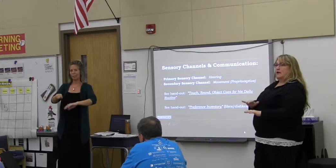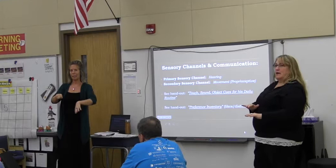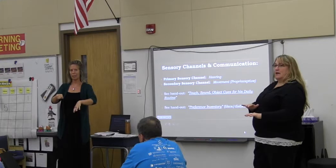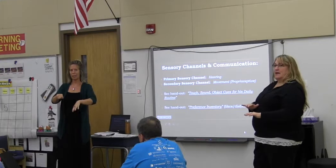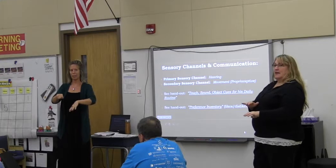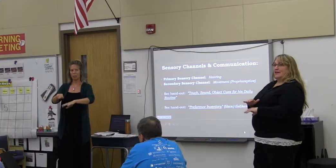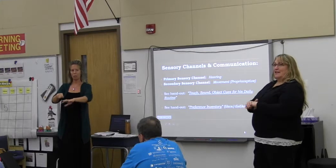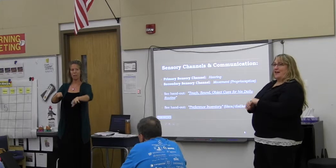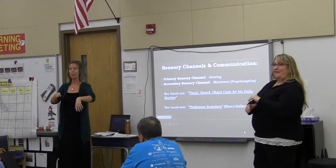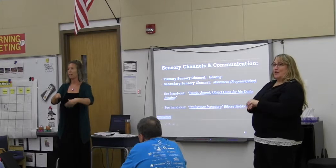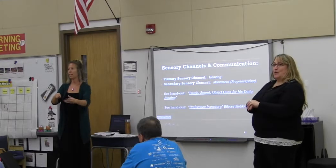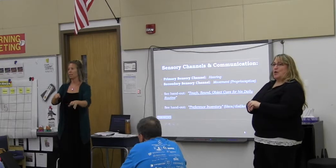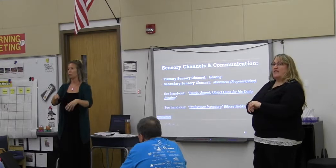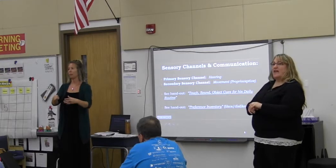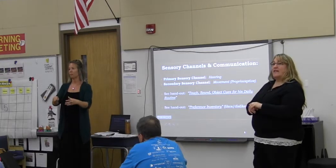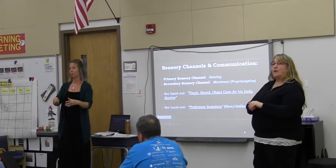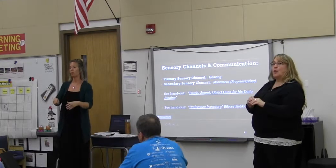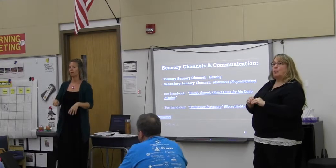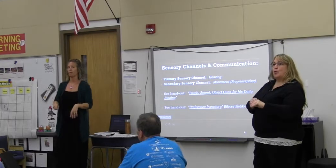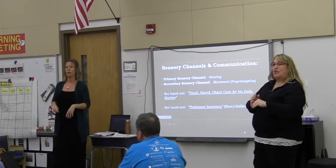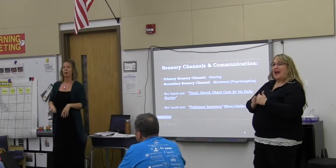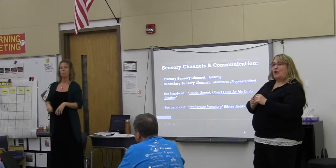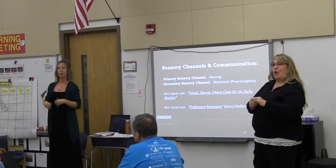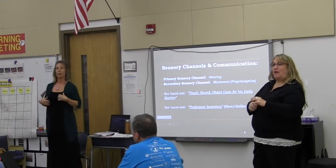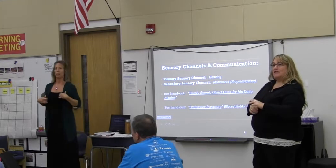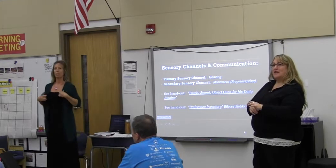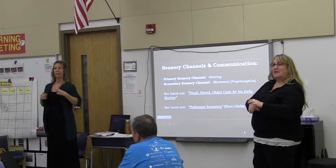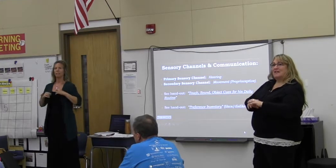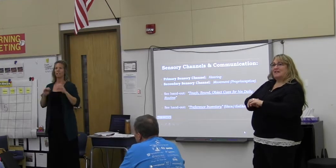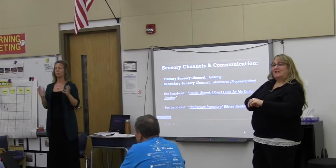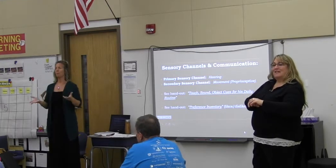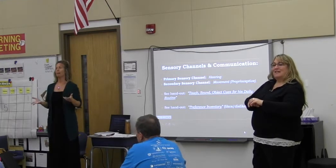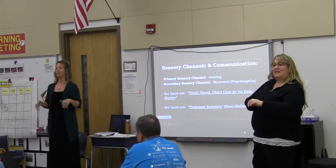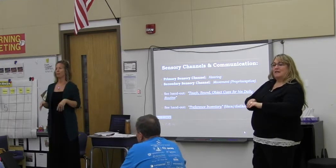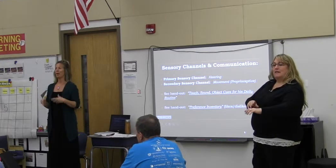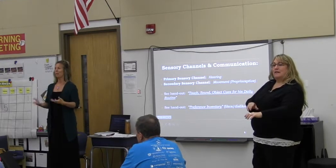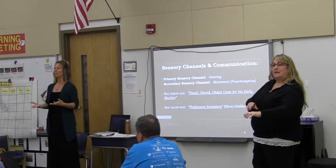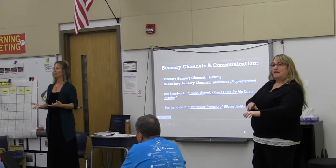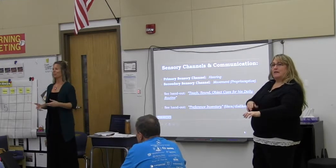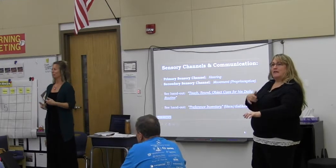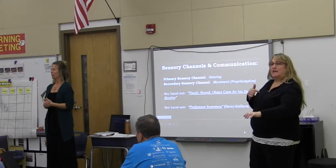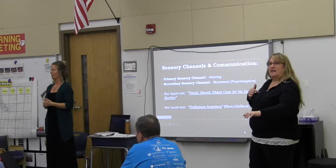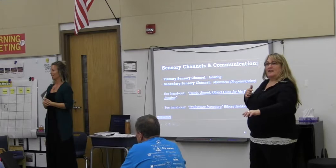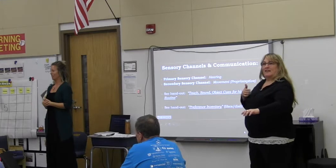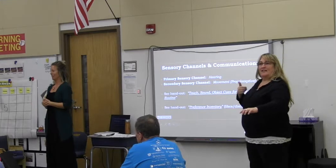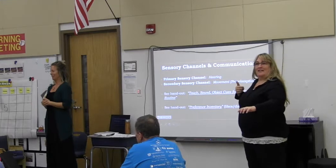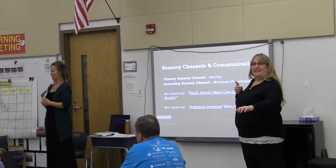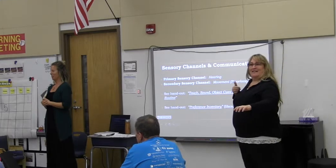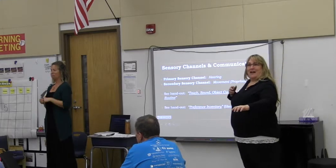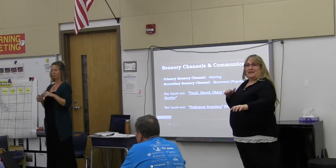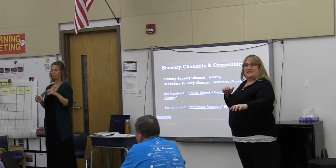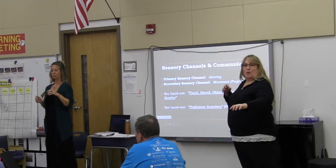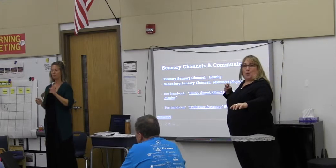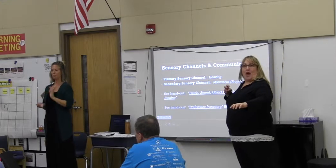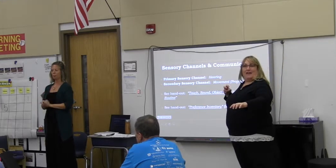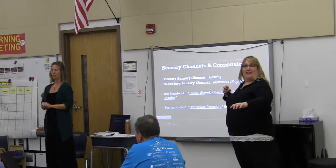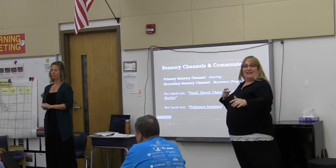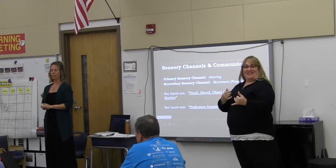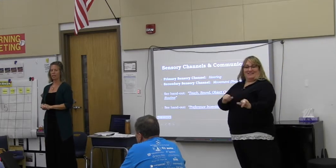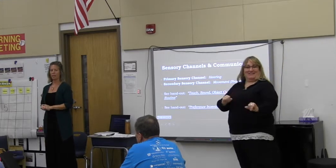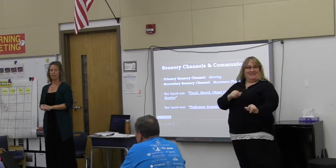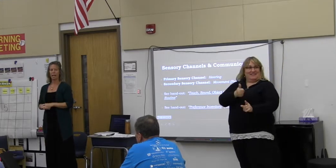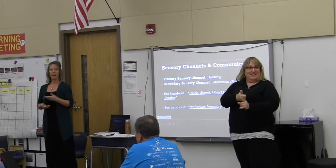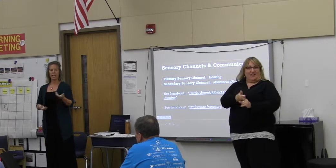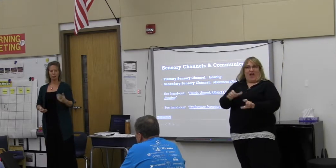they can slide their hand off and then they can do whatever they want. But just be mindful. I once heard someone explain it to me.